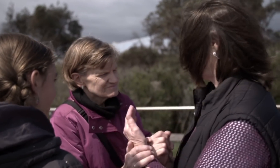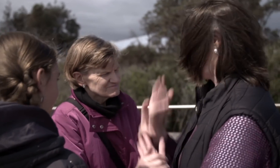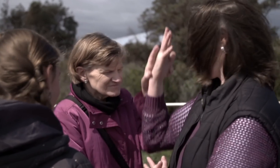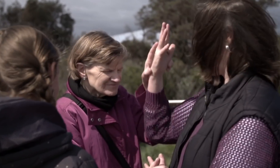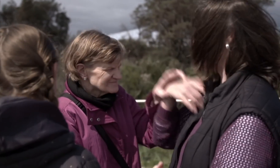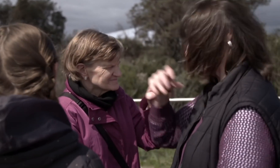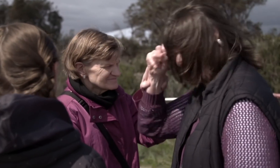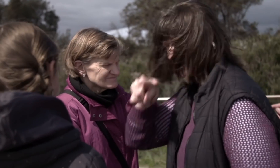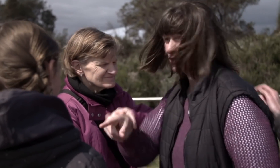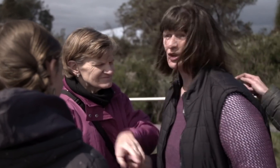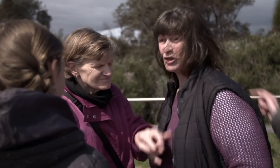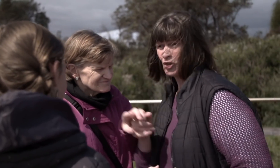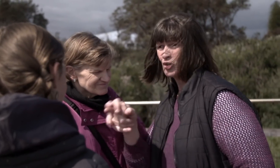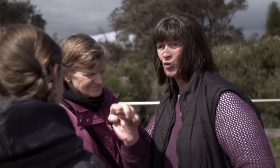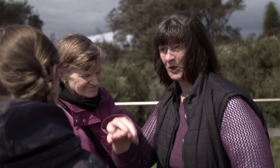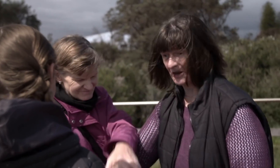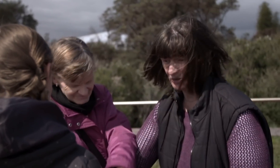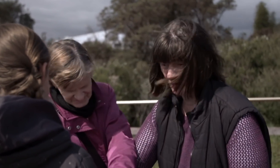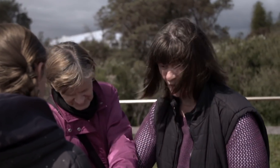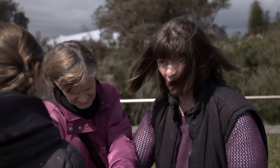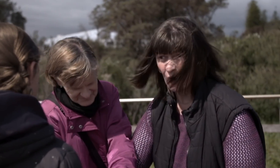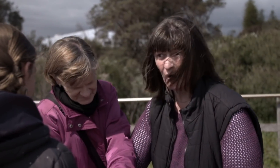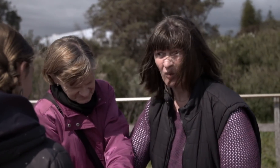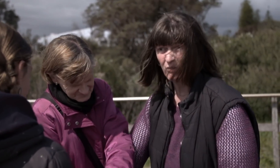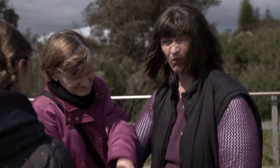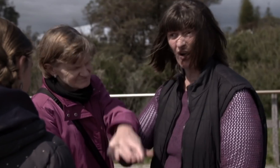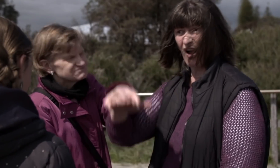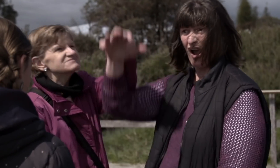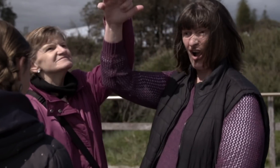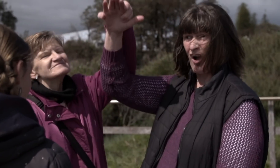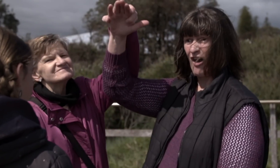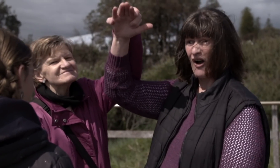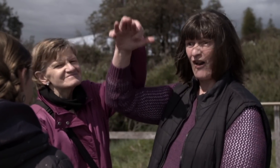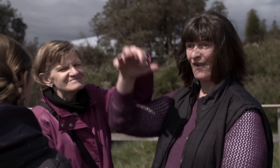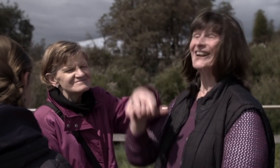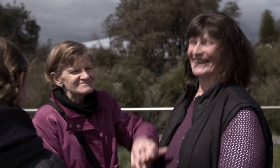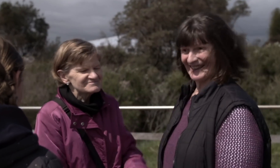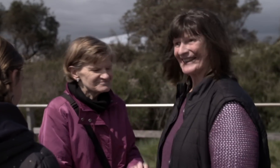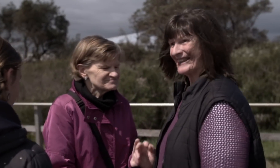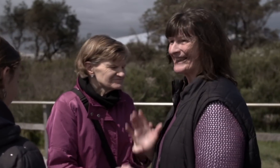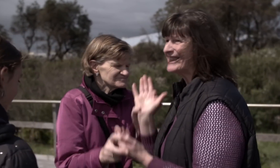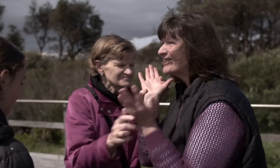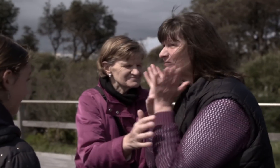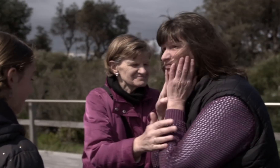She's grown. I remember when you were so small, now you've grown up. My